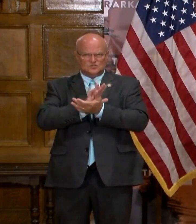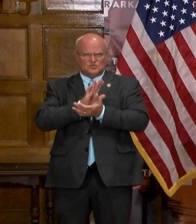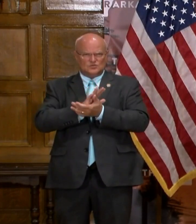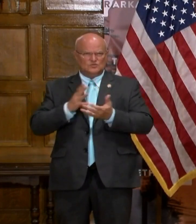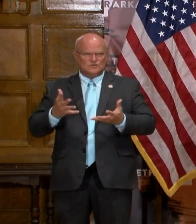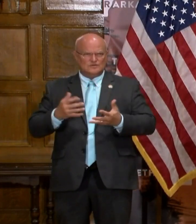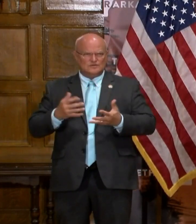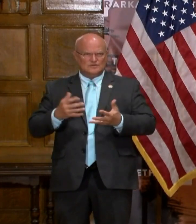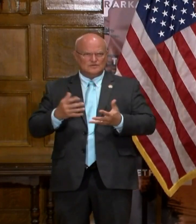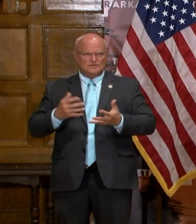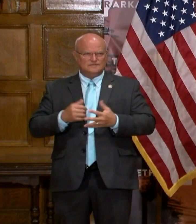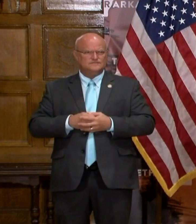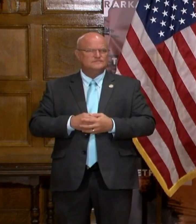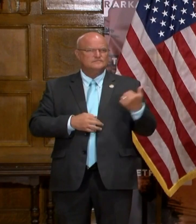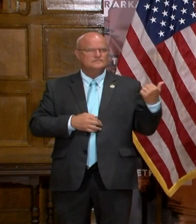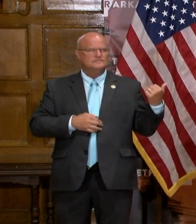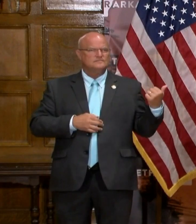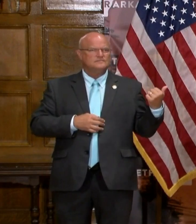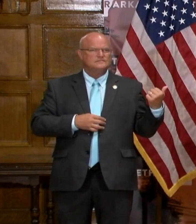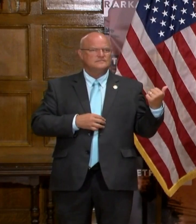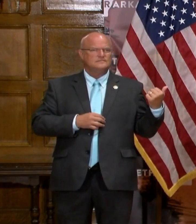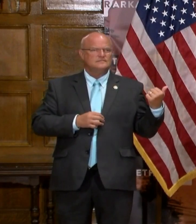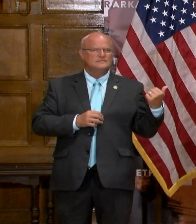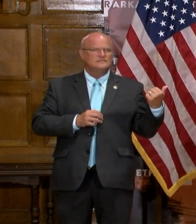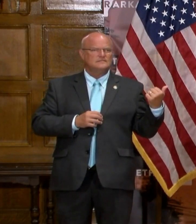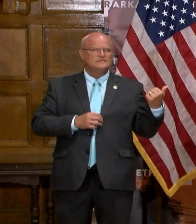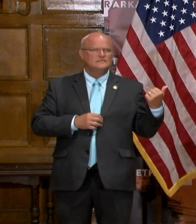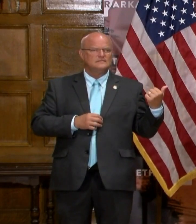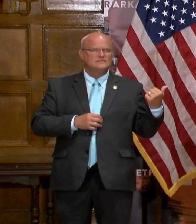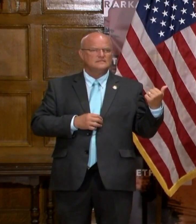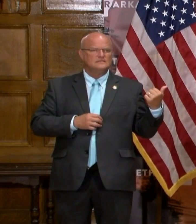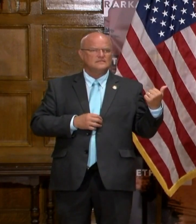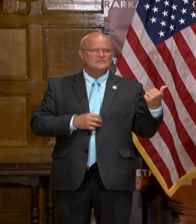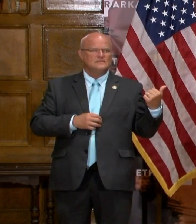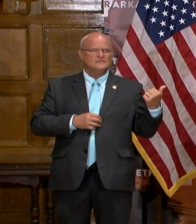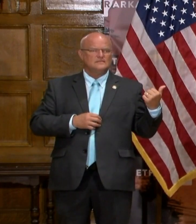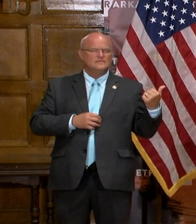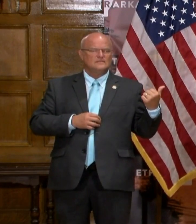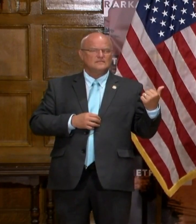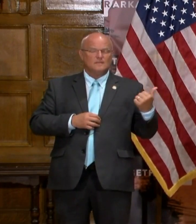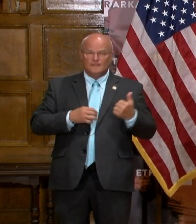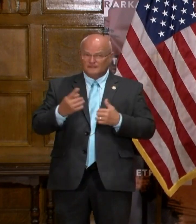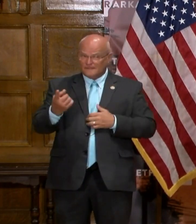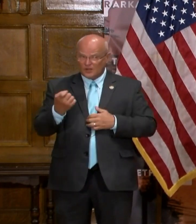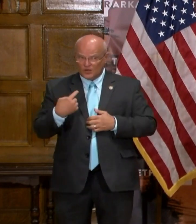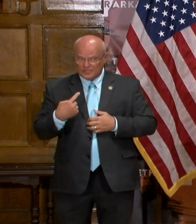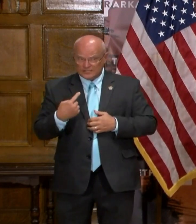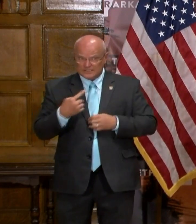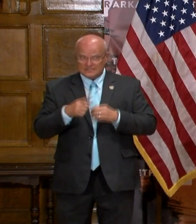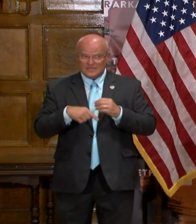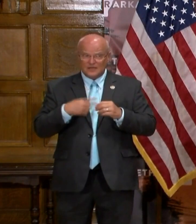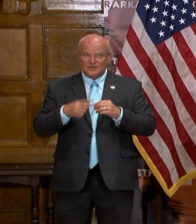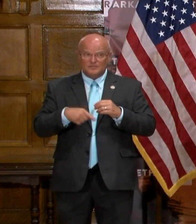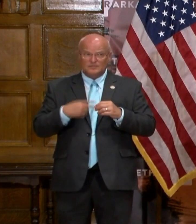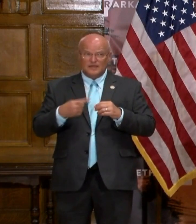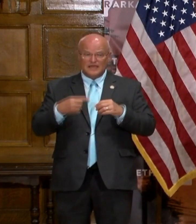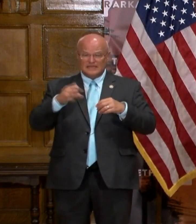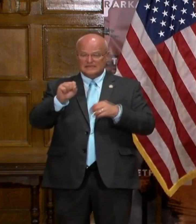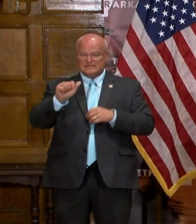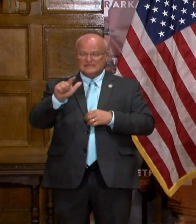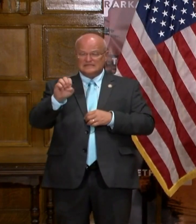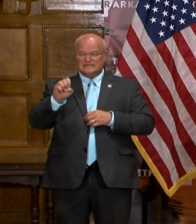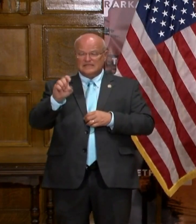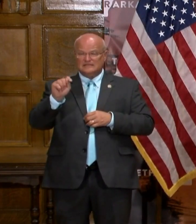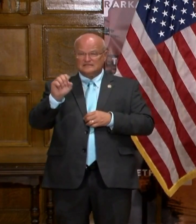learning? Well, so the question is about the sales